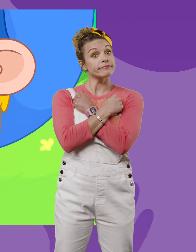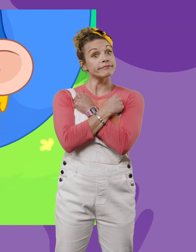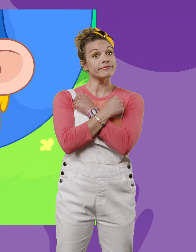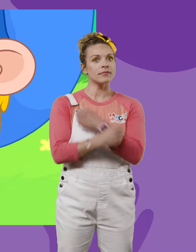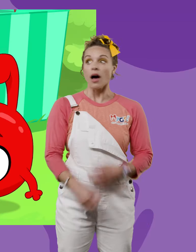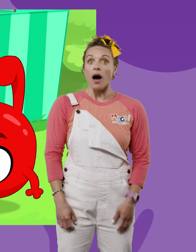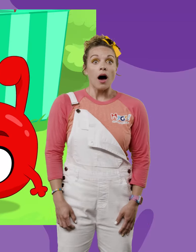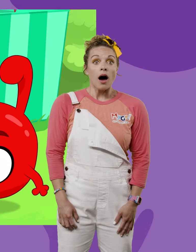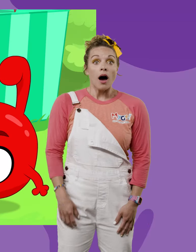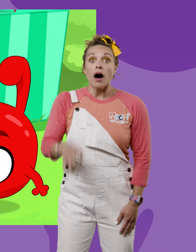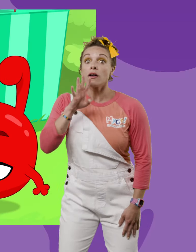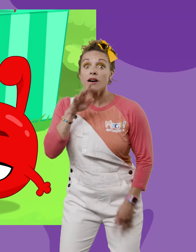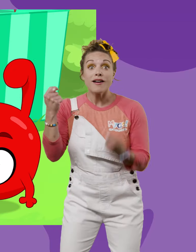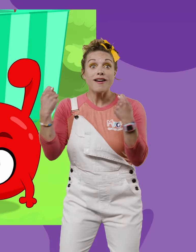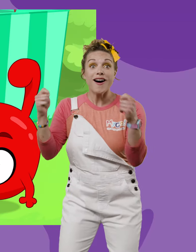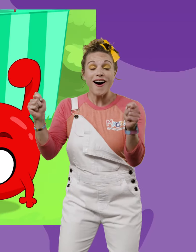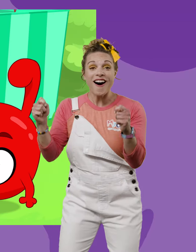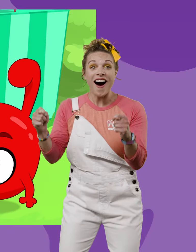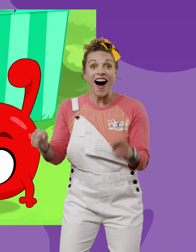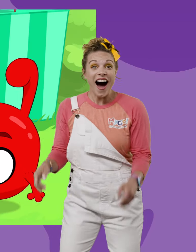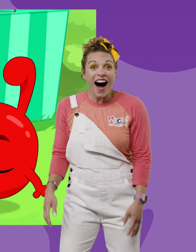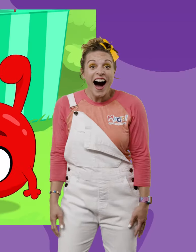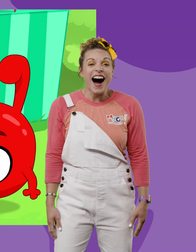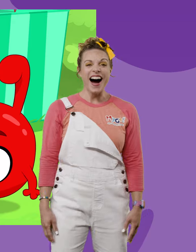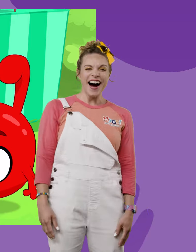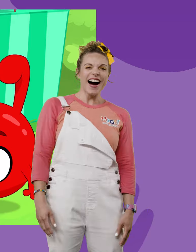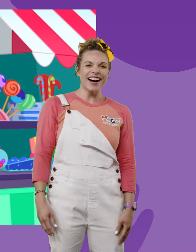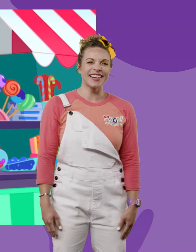Oh. Hug? A talking toy!